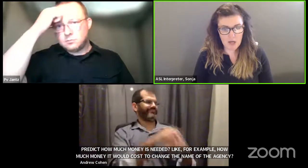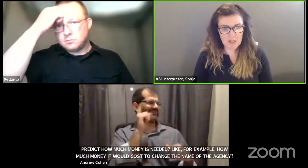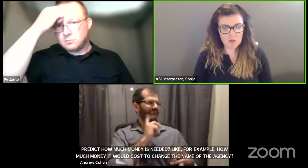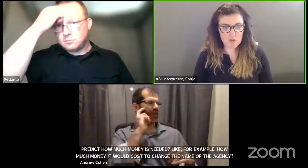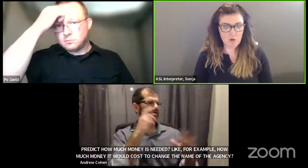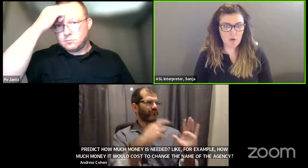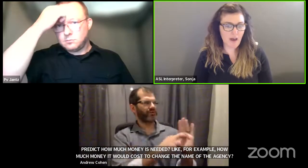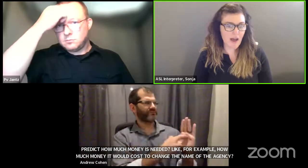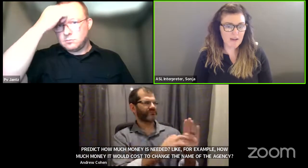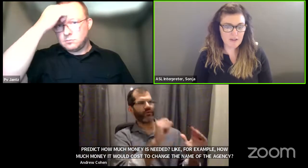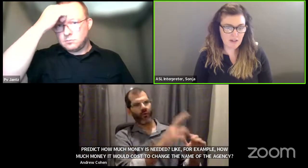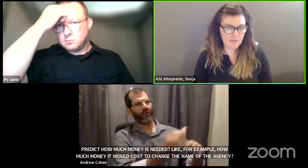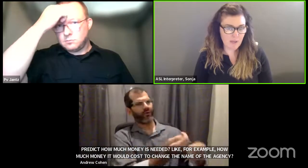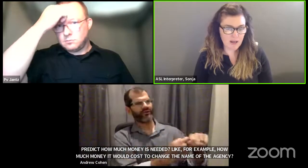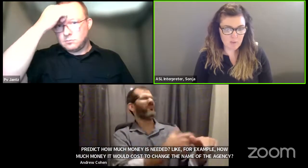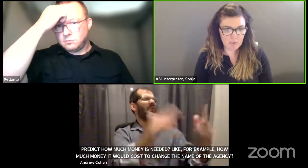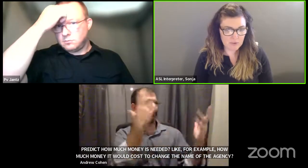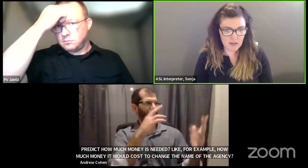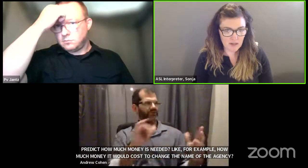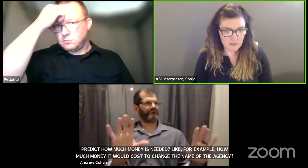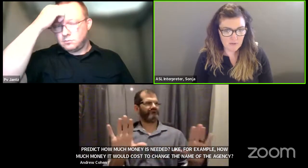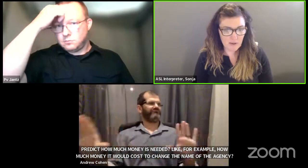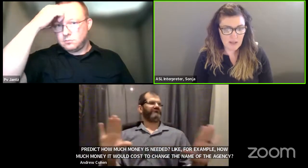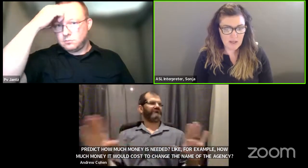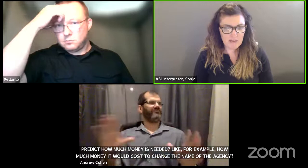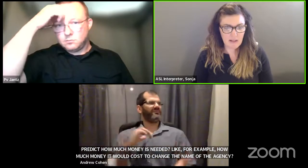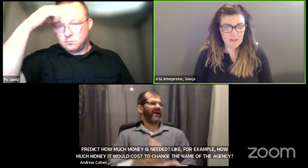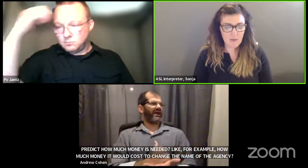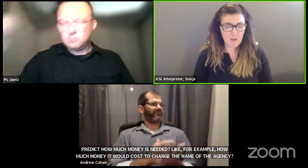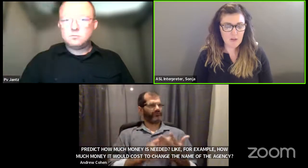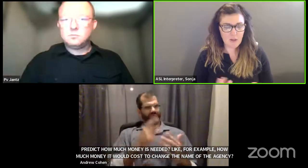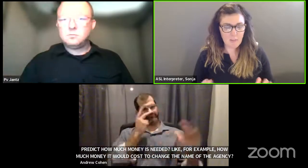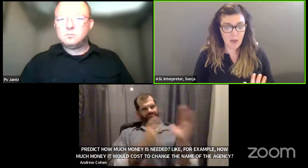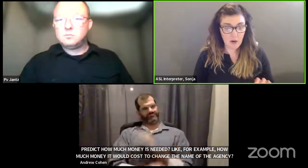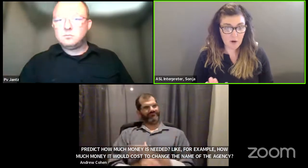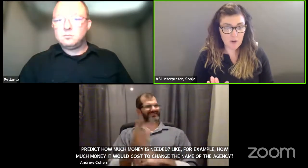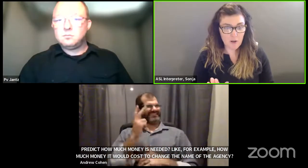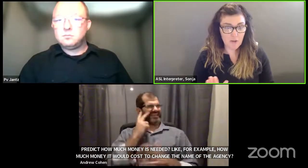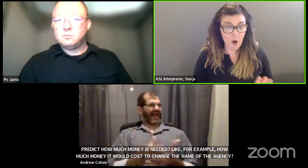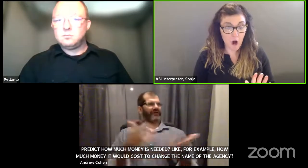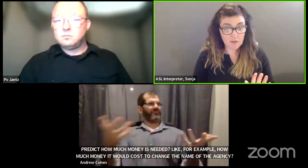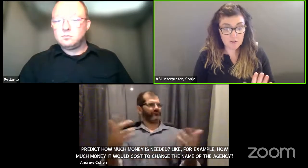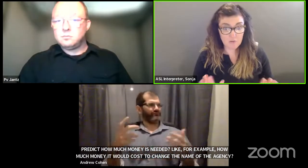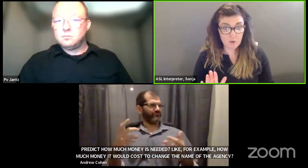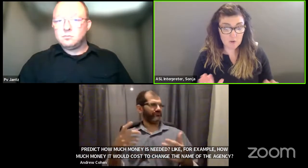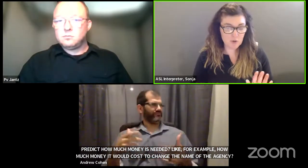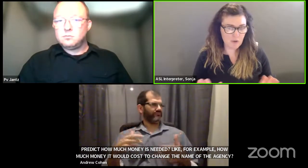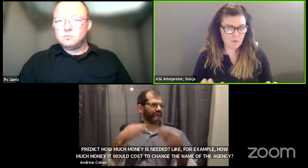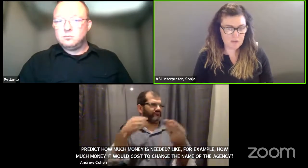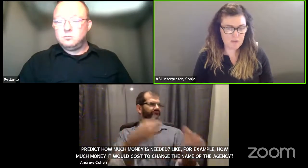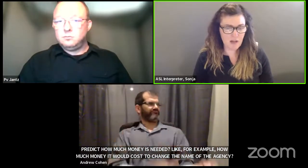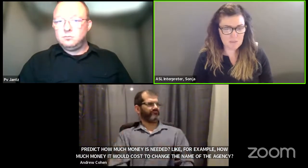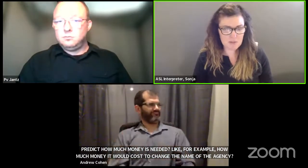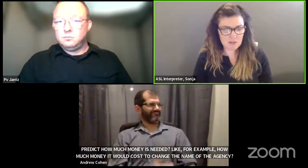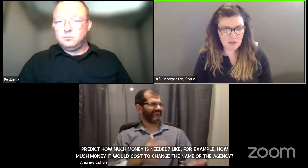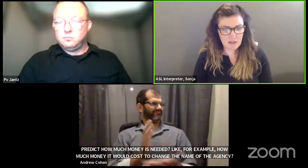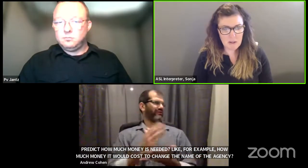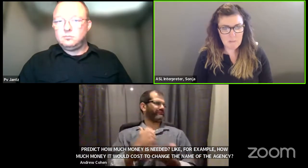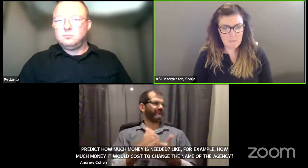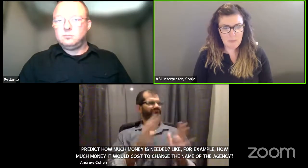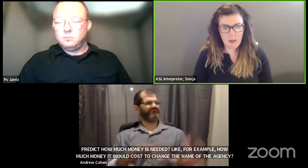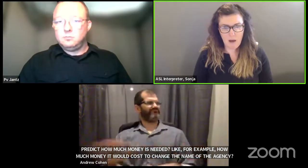to change or add a deafblind representative. Like, then we could compare the cost of those two different